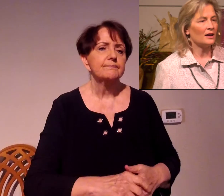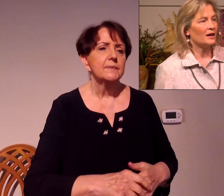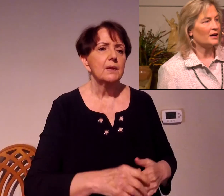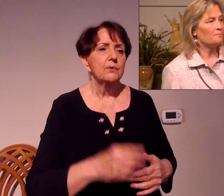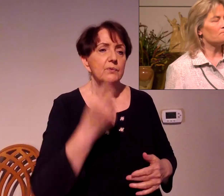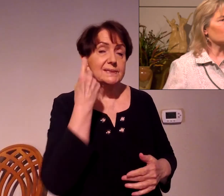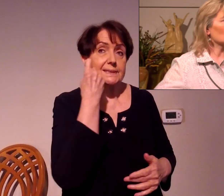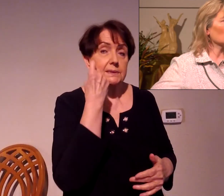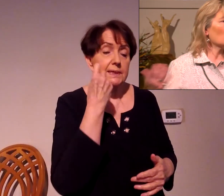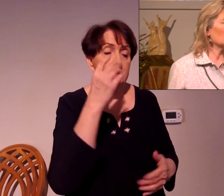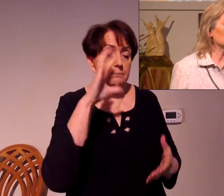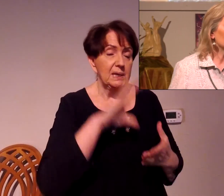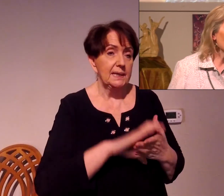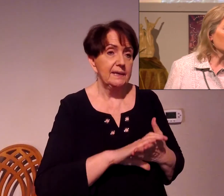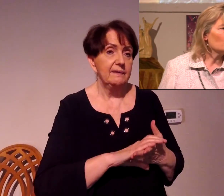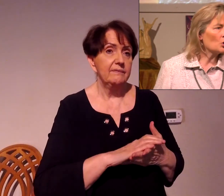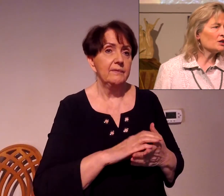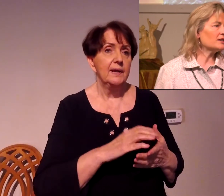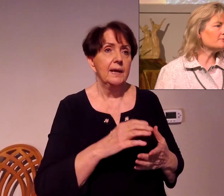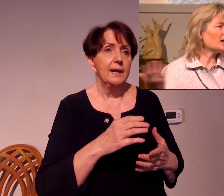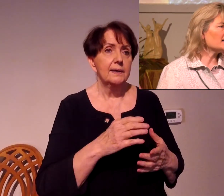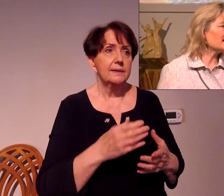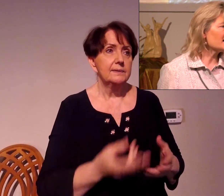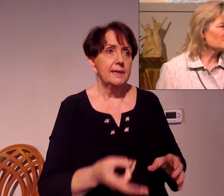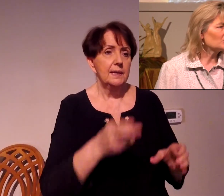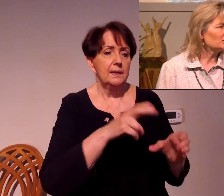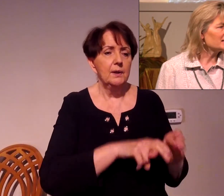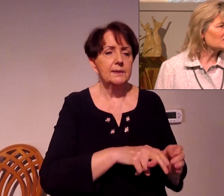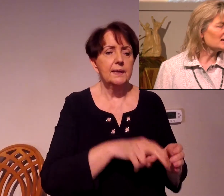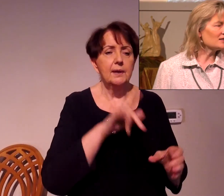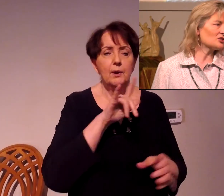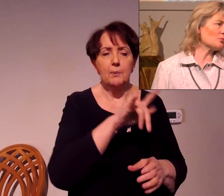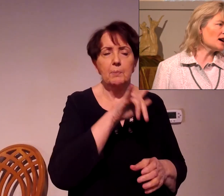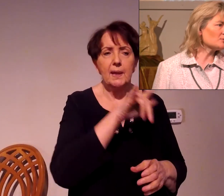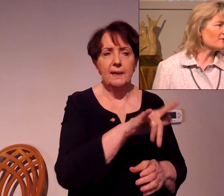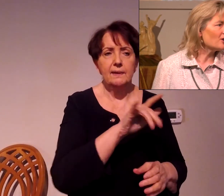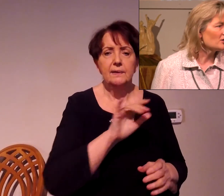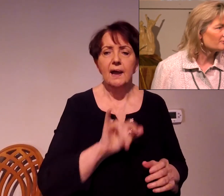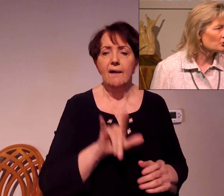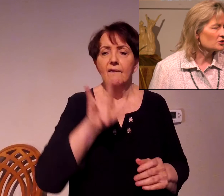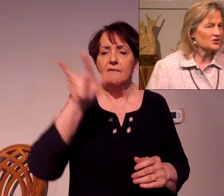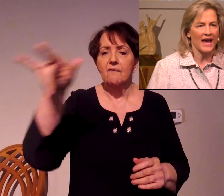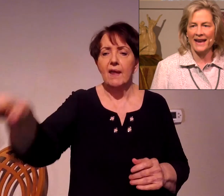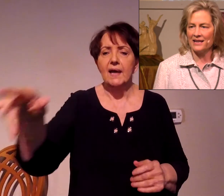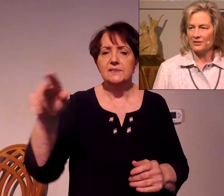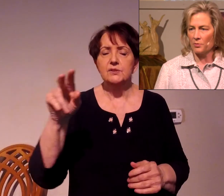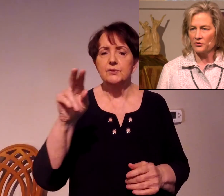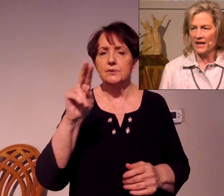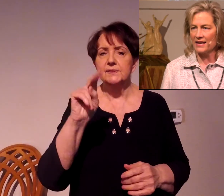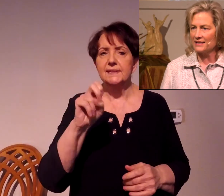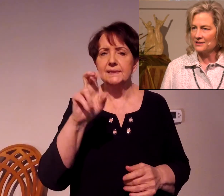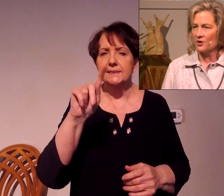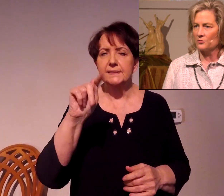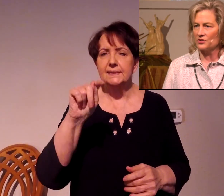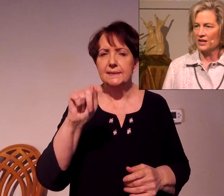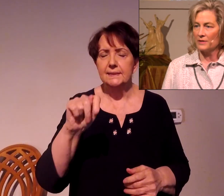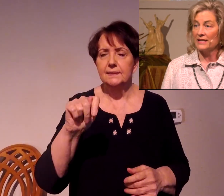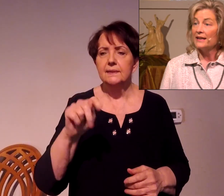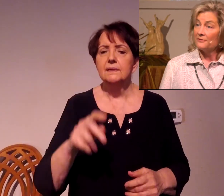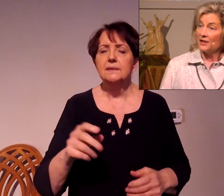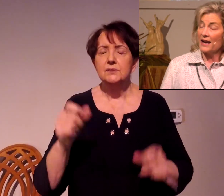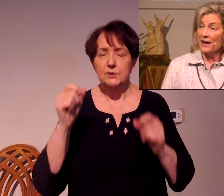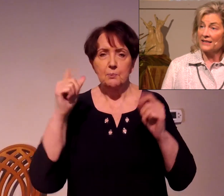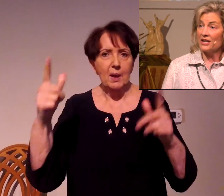airplane on Friday morning and fly to Nashville, Tennessee and surprise my father for his 80th birthday. He didn't know I was